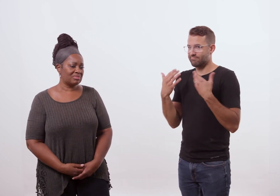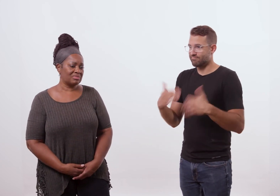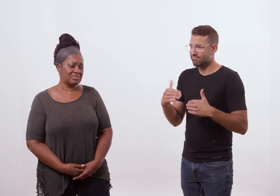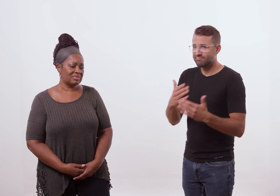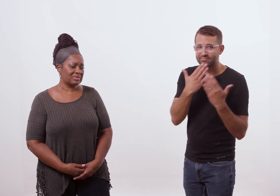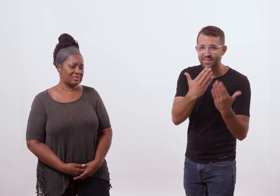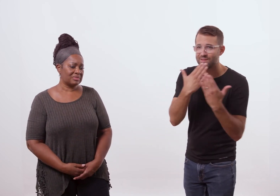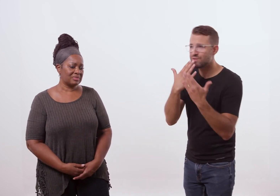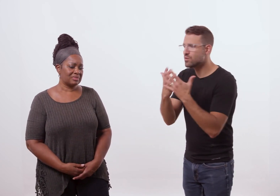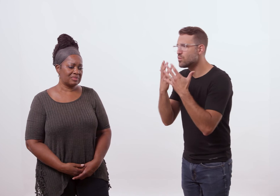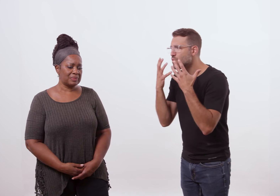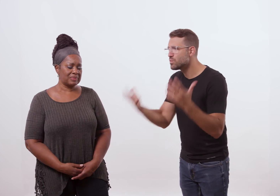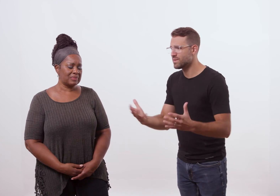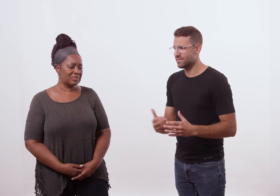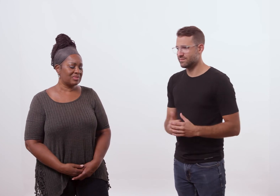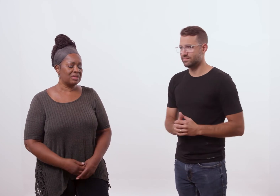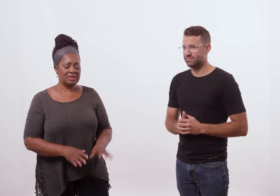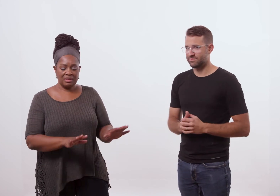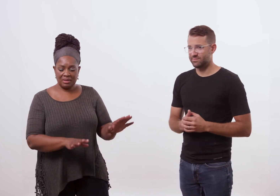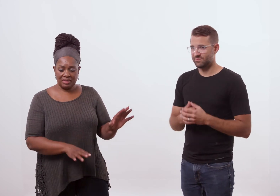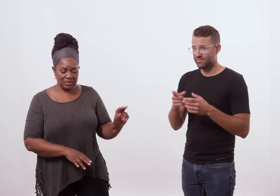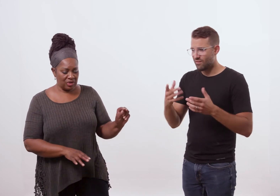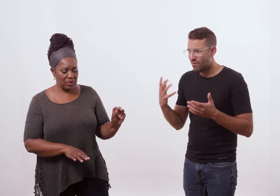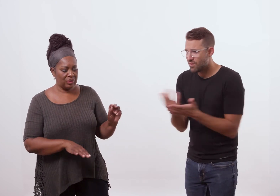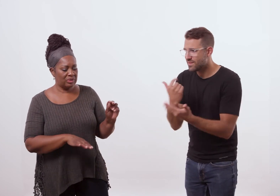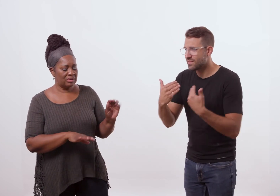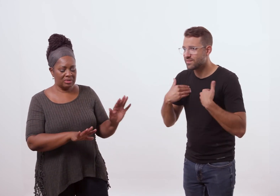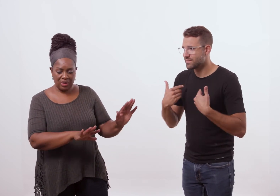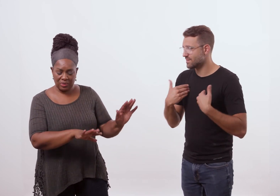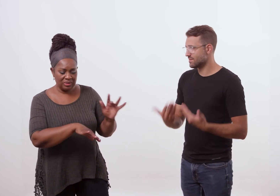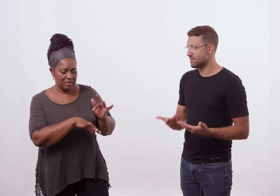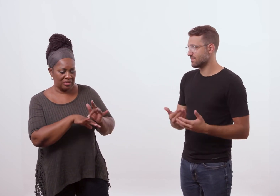Lita. Let me... No. Don't.